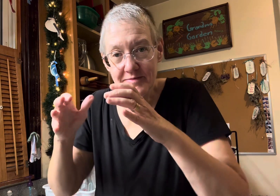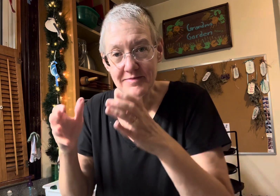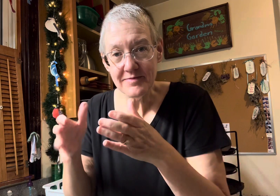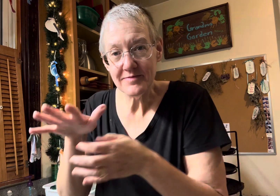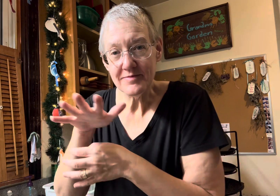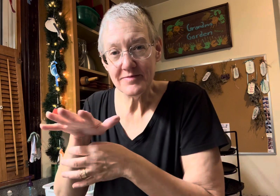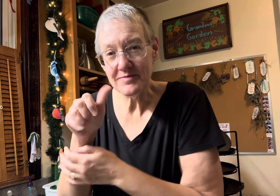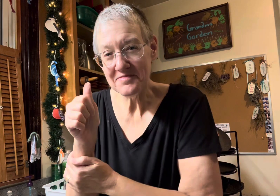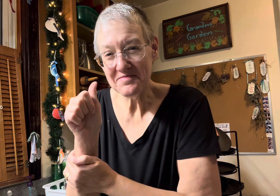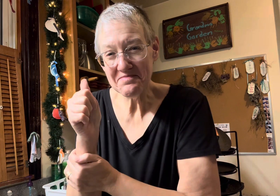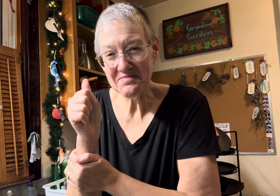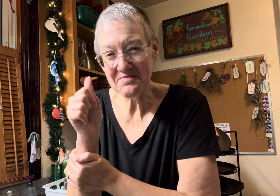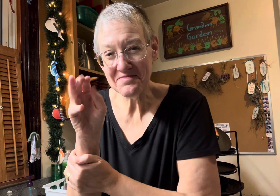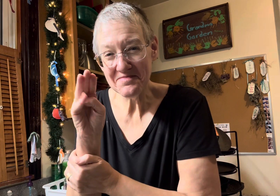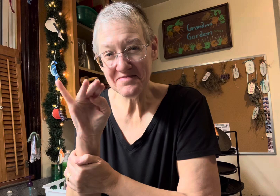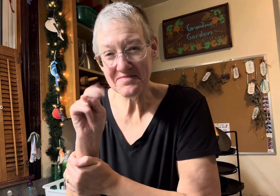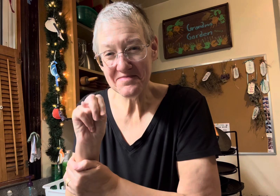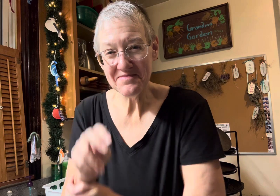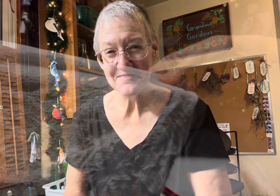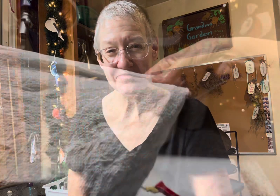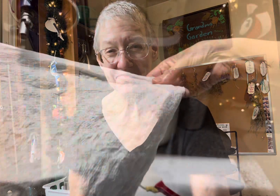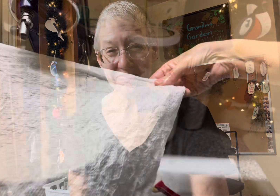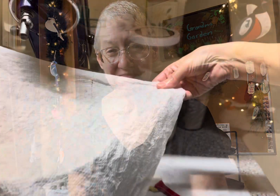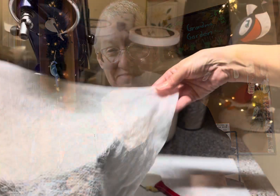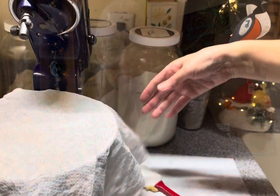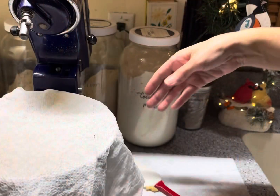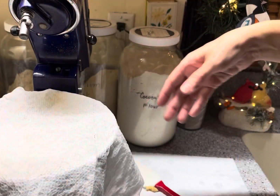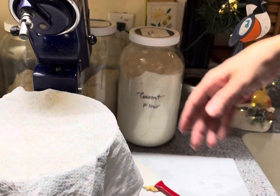leave this covered for about 10 minutes.